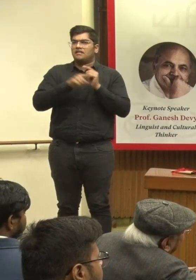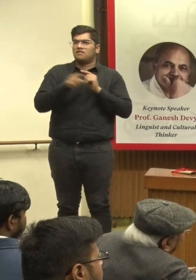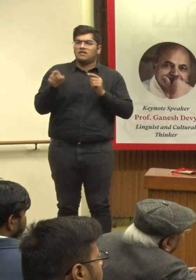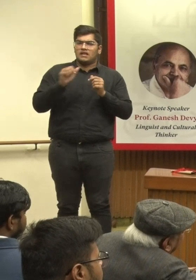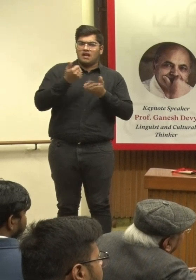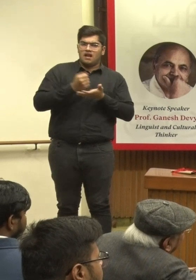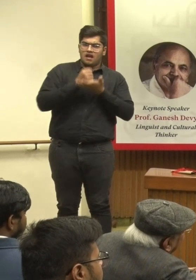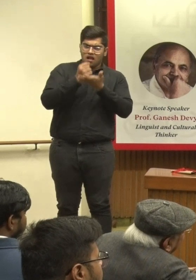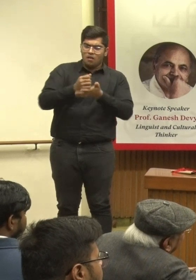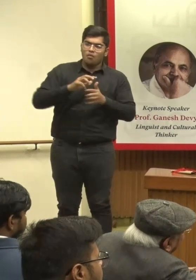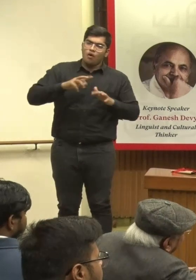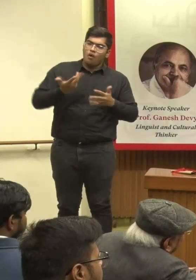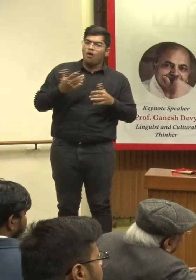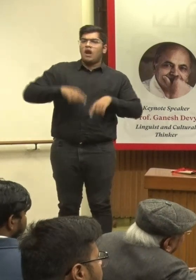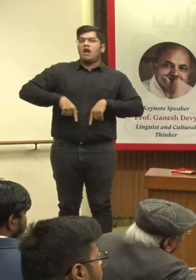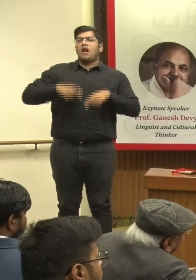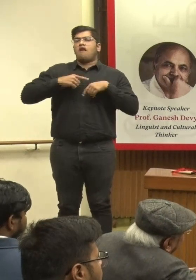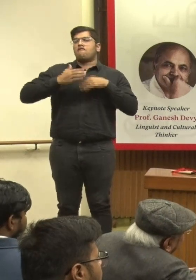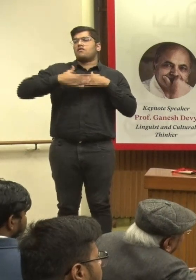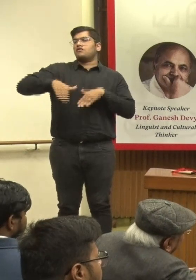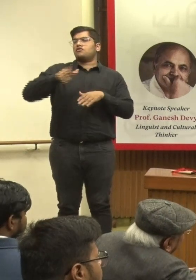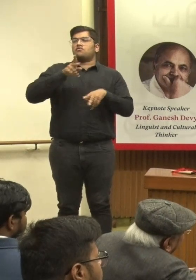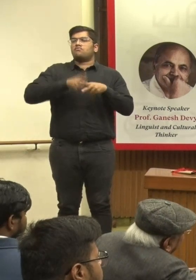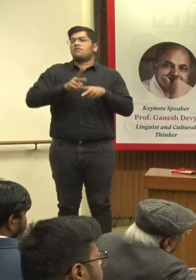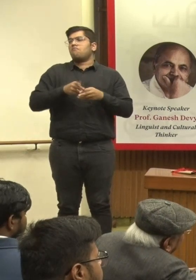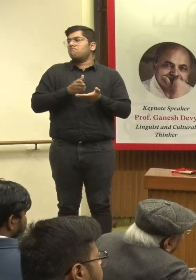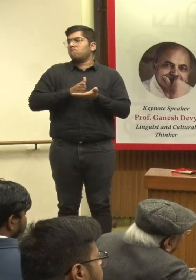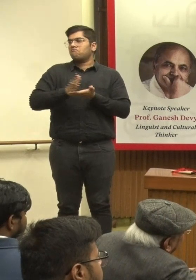will continue the way it is.